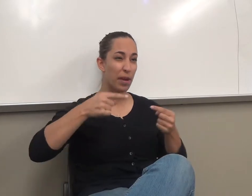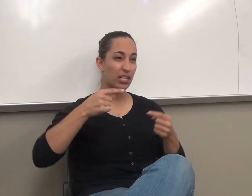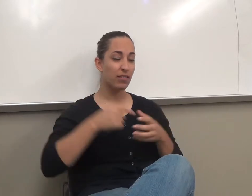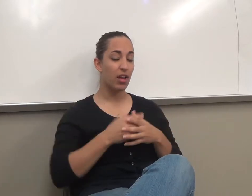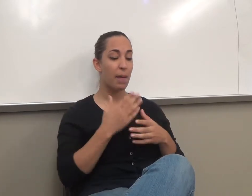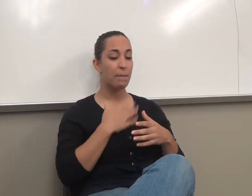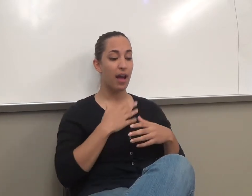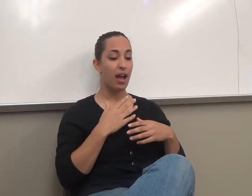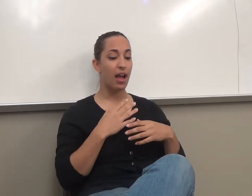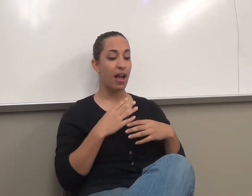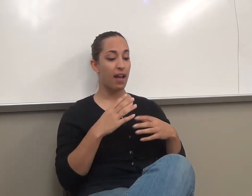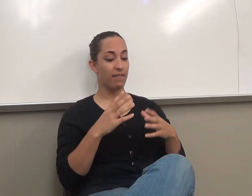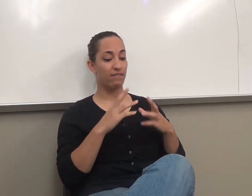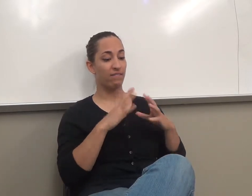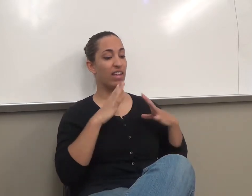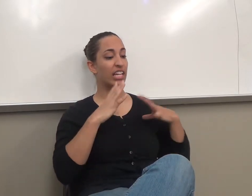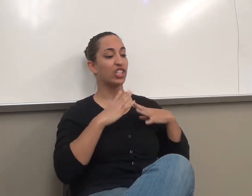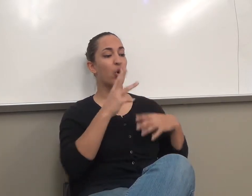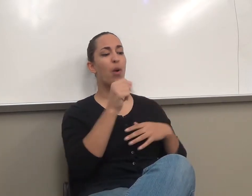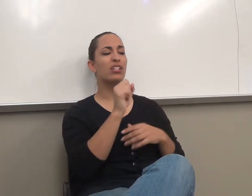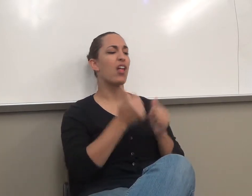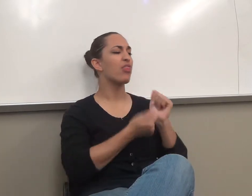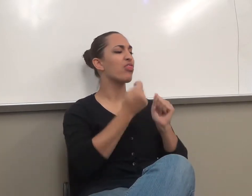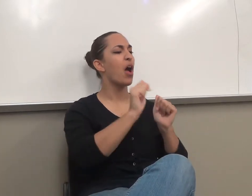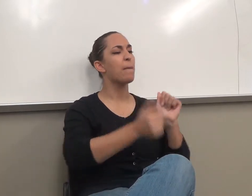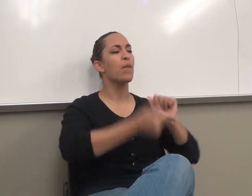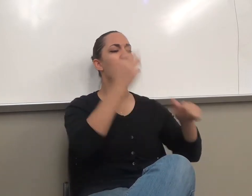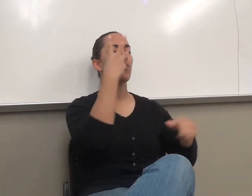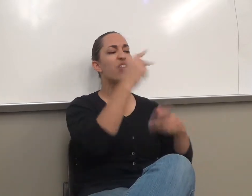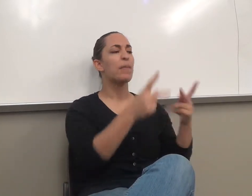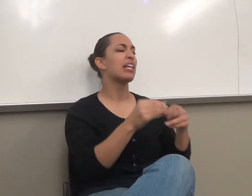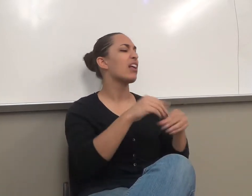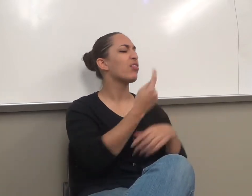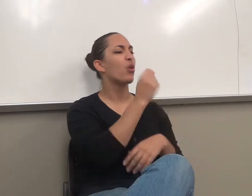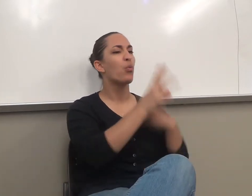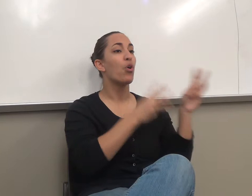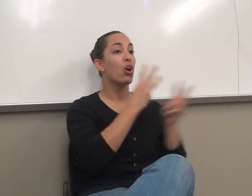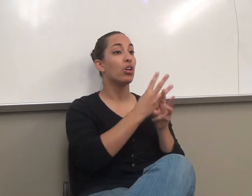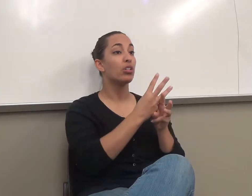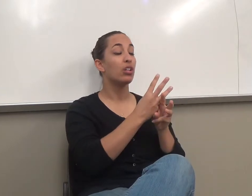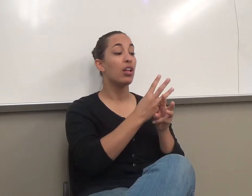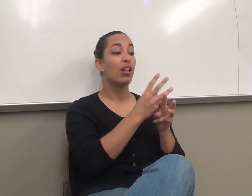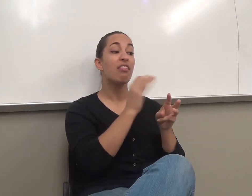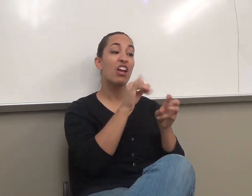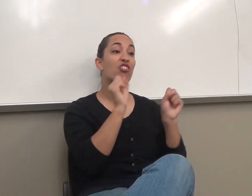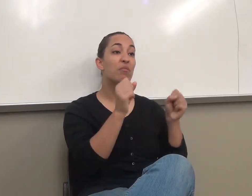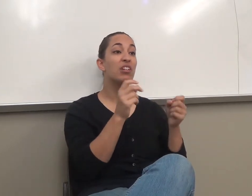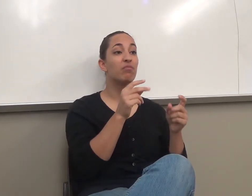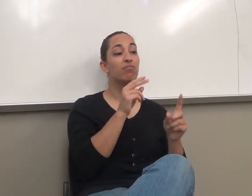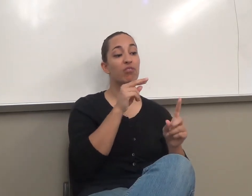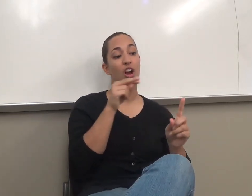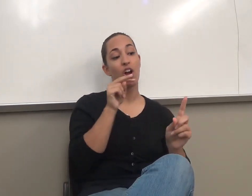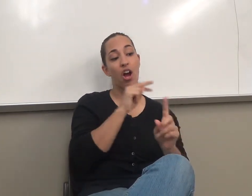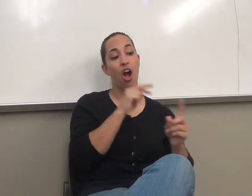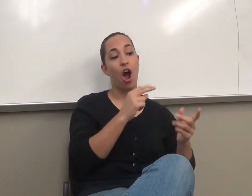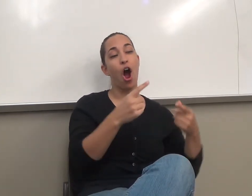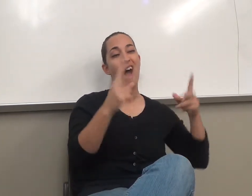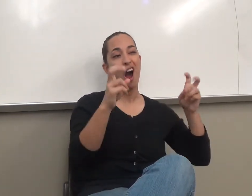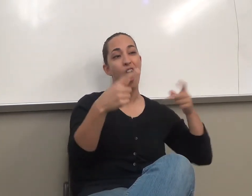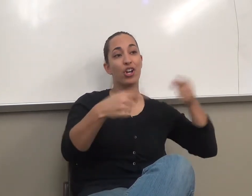place in the world. Yes, because somebody else could say, no, I don't think that's the most beautiful place. I think this is the most beautiful place. Okay? So remember